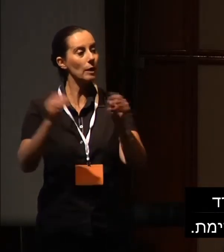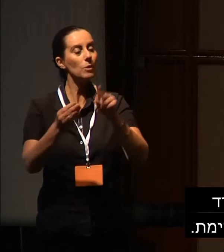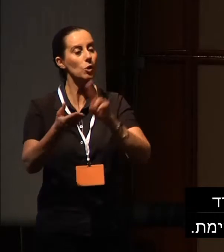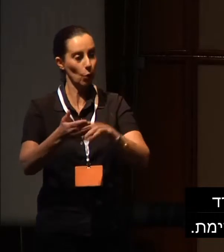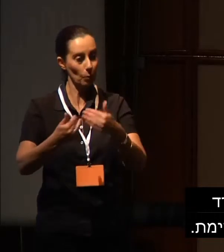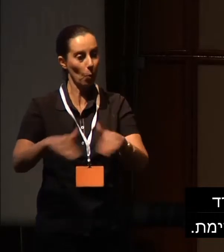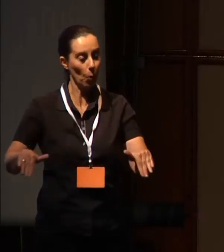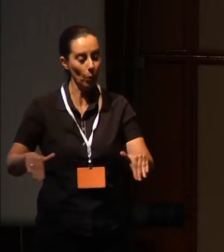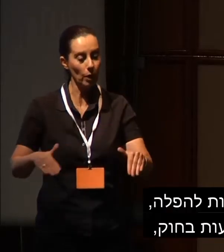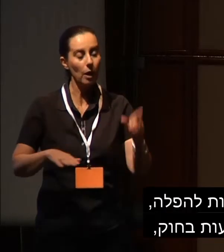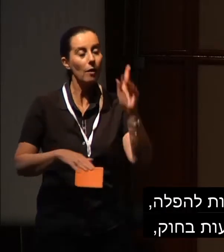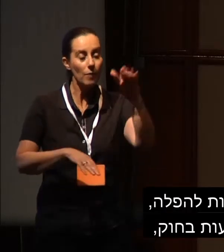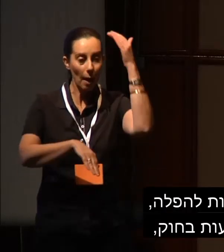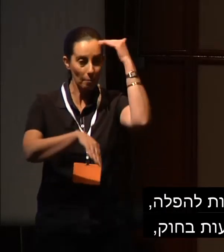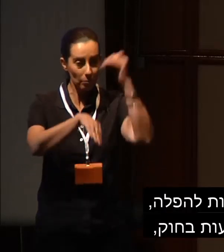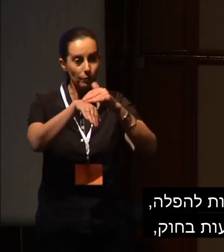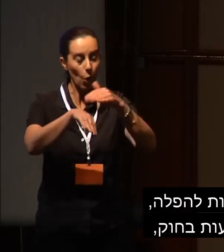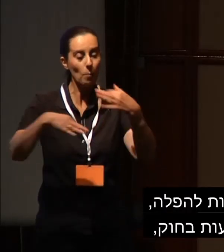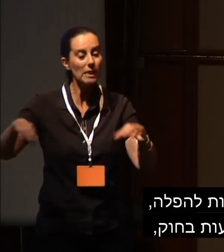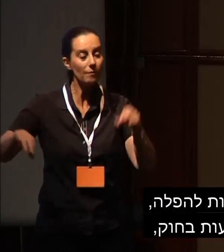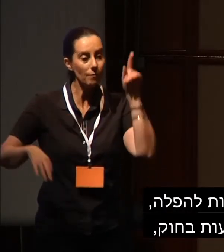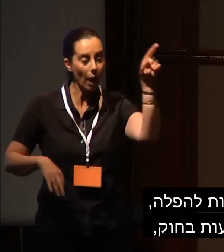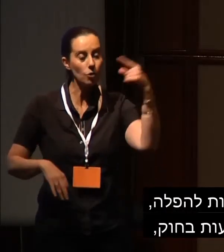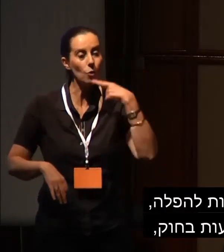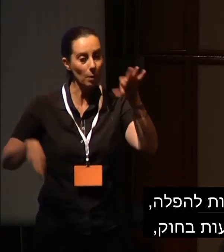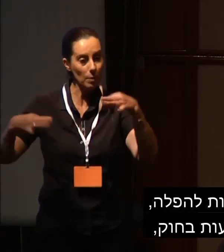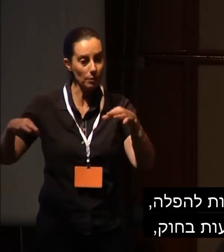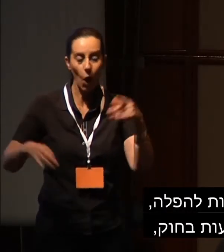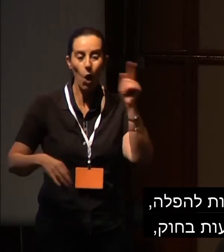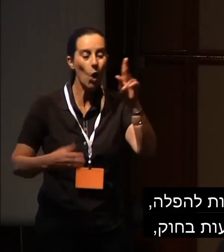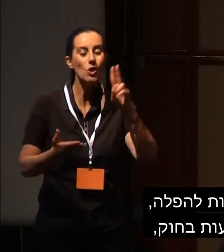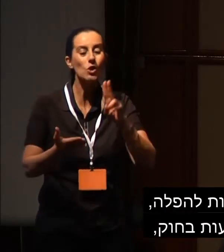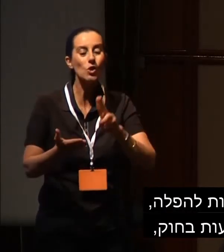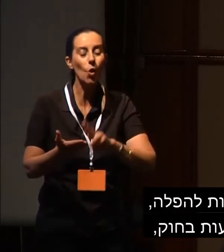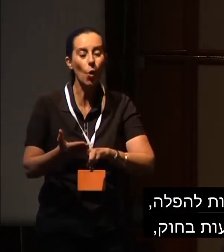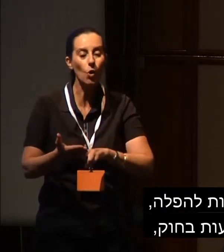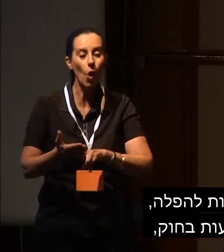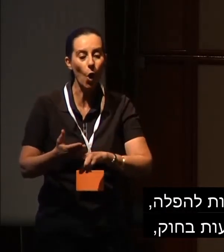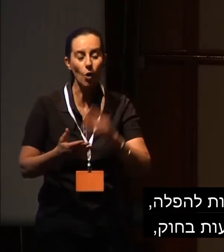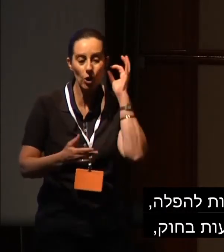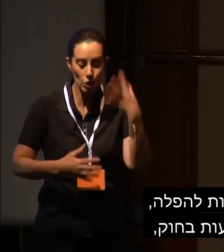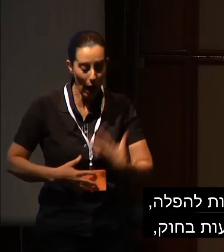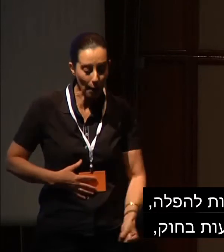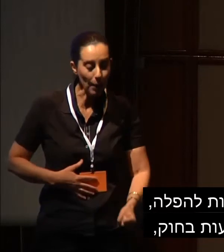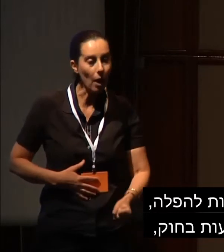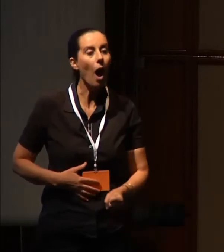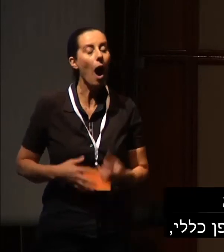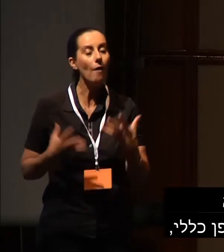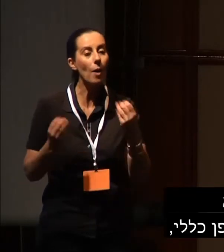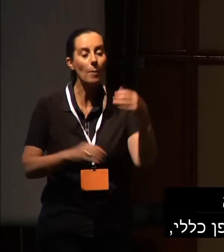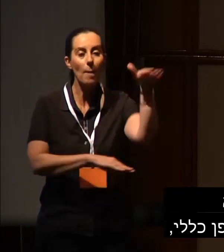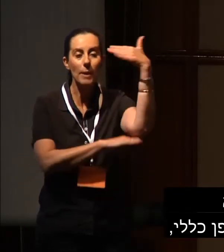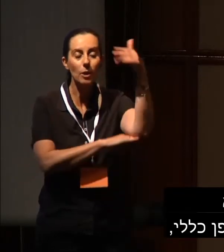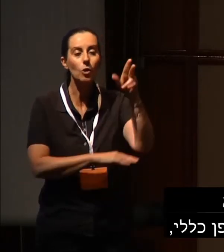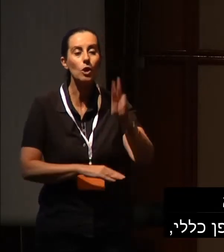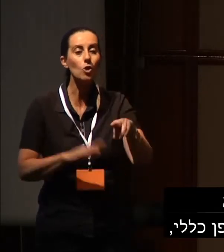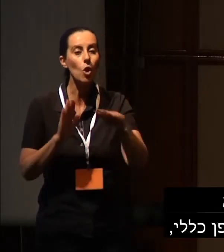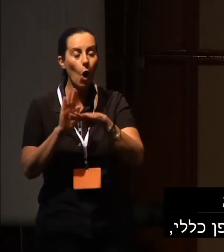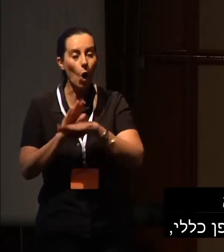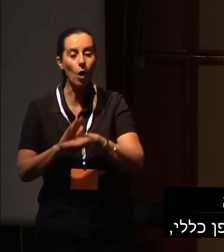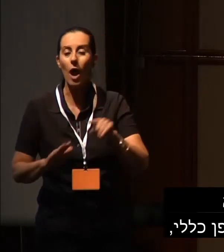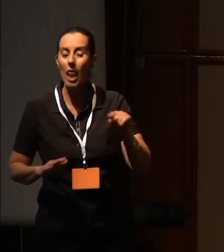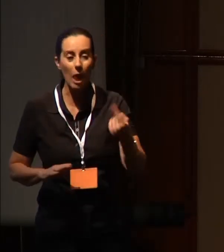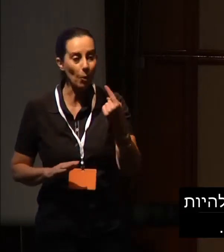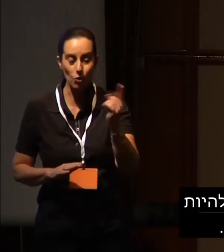very specific point. They're not talking about the right to abortion, but many countries actually have in their laws, even if they do not allow